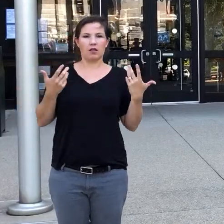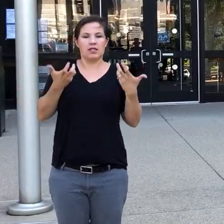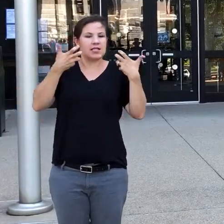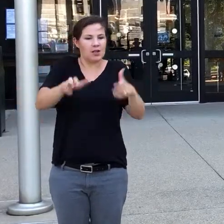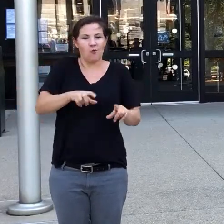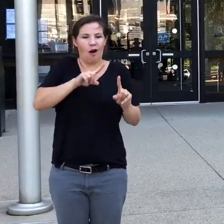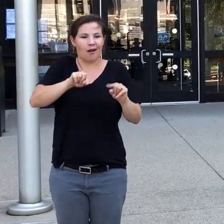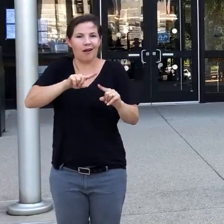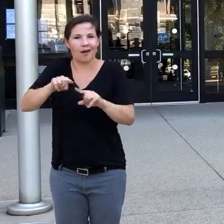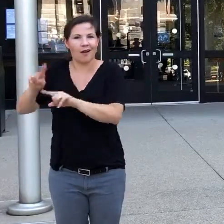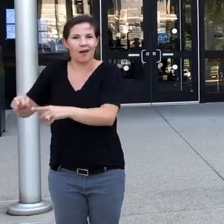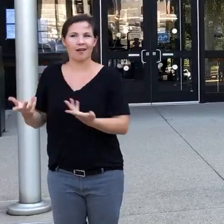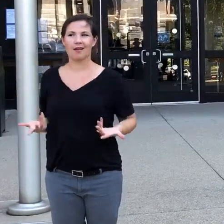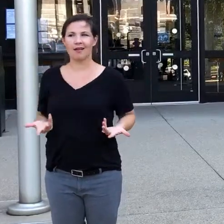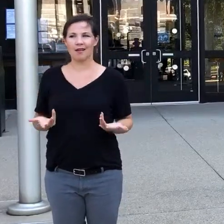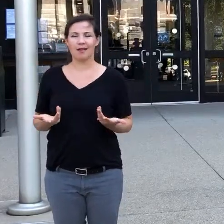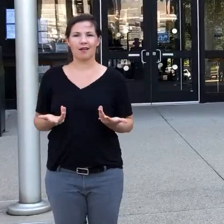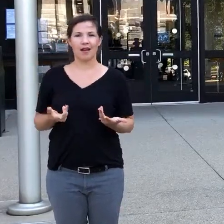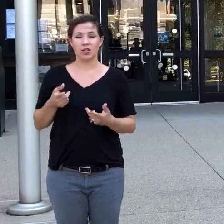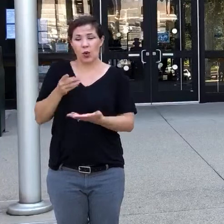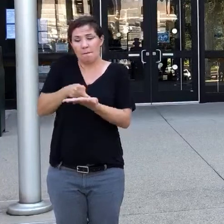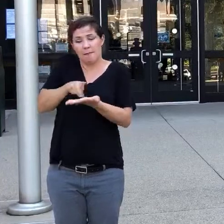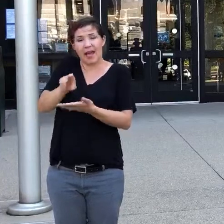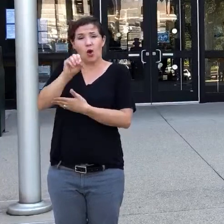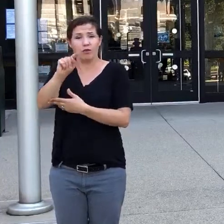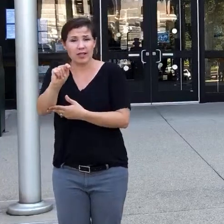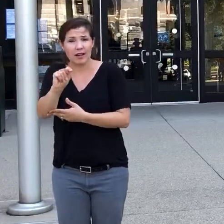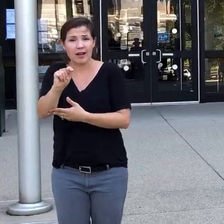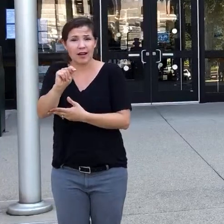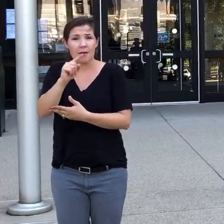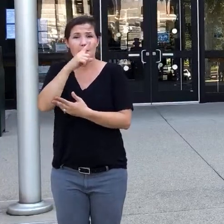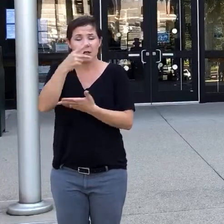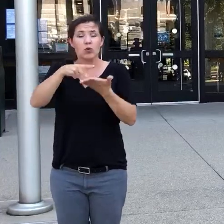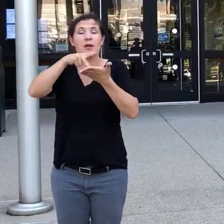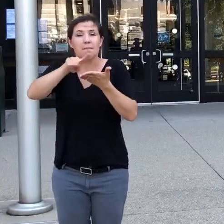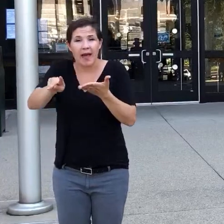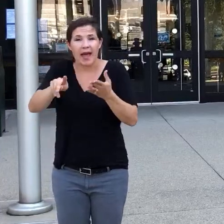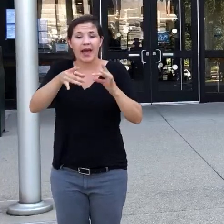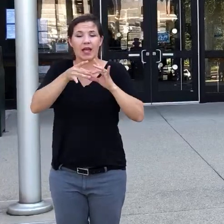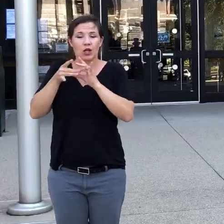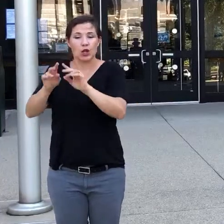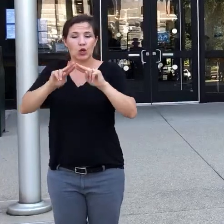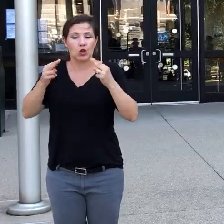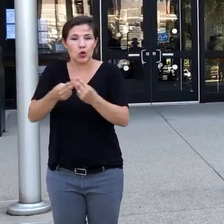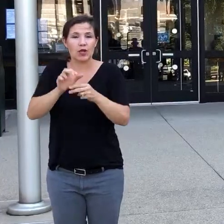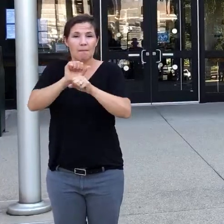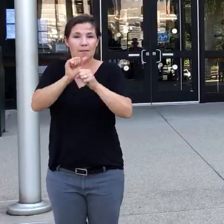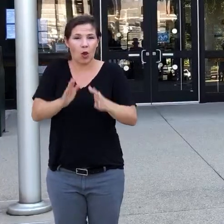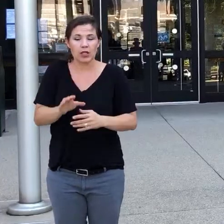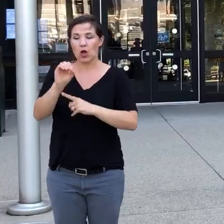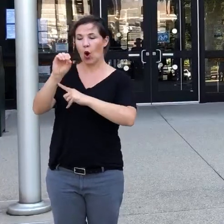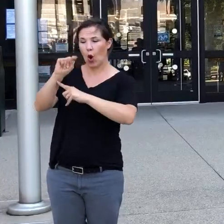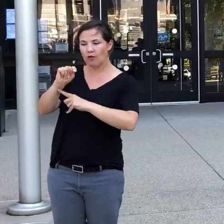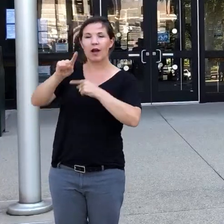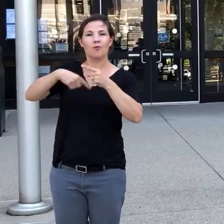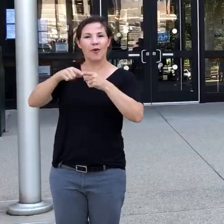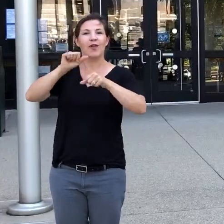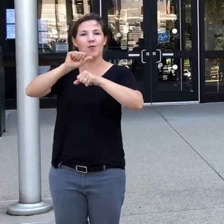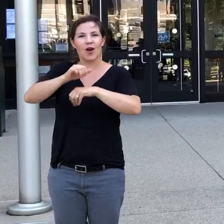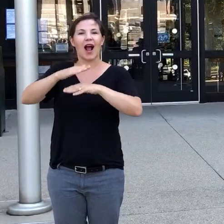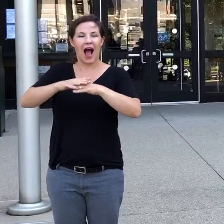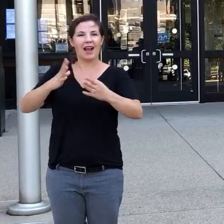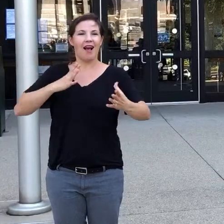Good Friday and Easter. And he got overtime because we pay our union employees overtime when they work on a